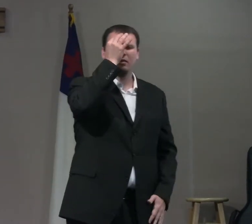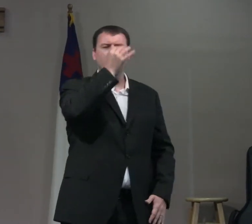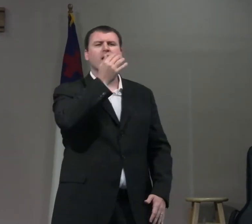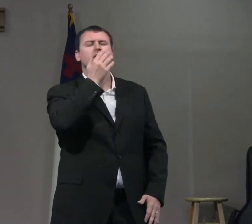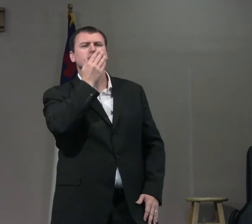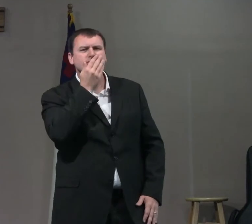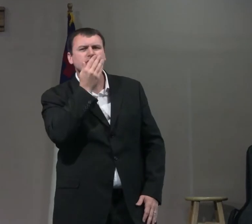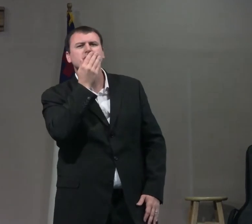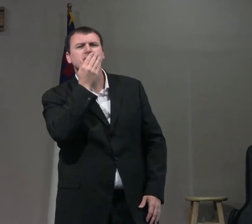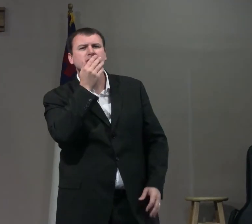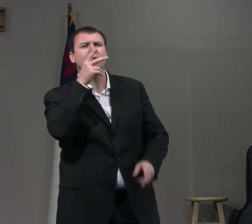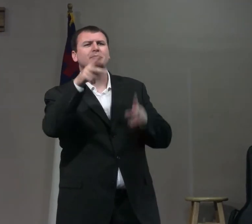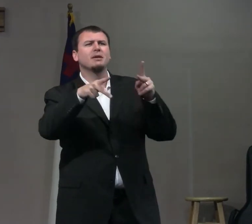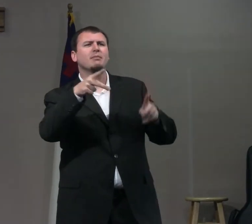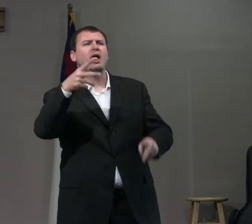So I encourage you to think.